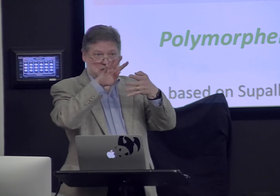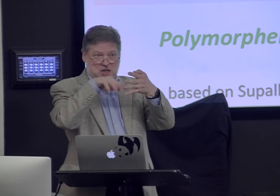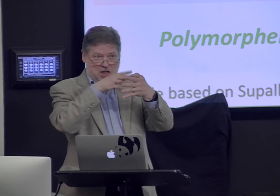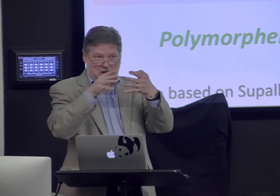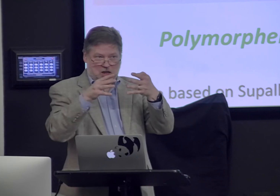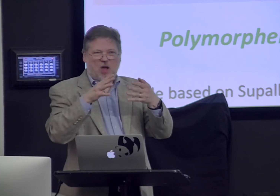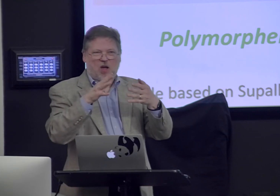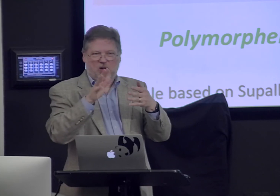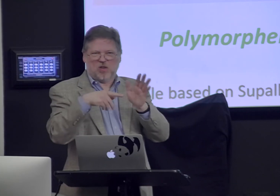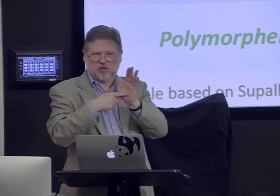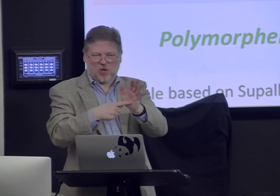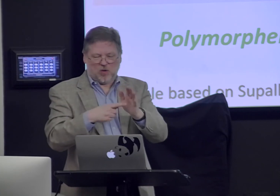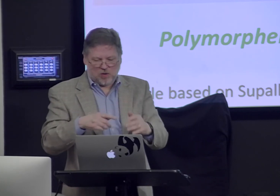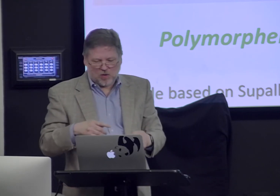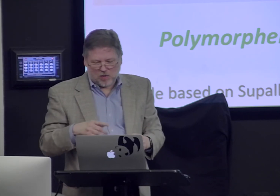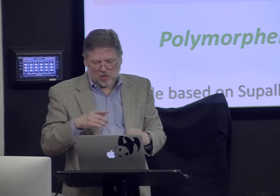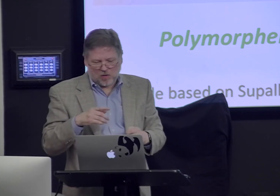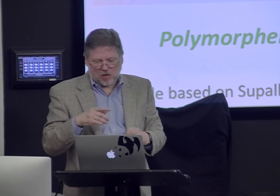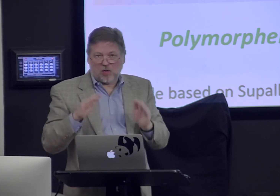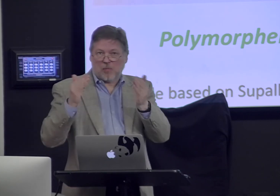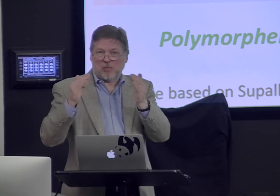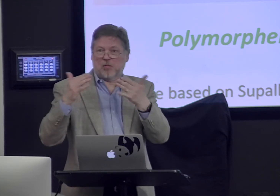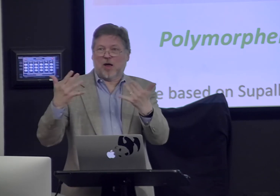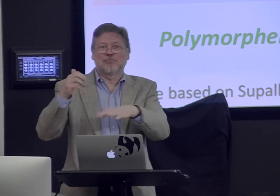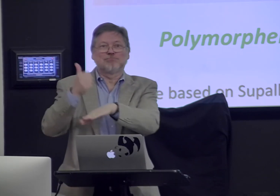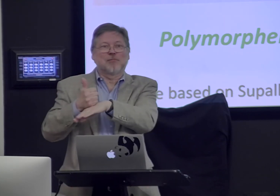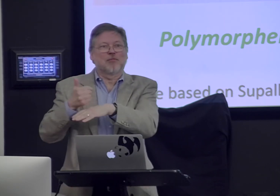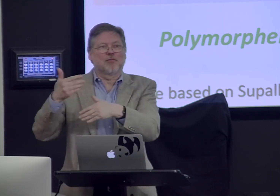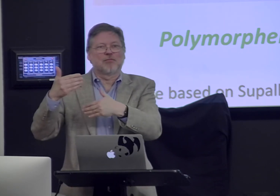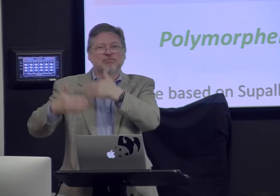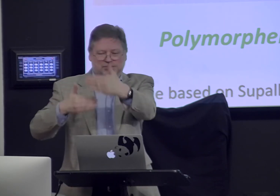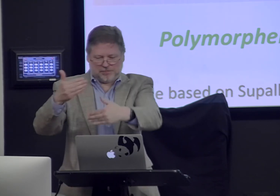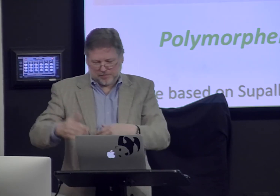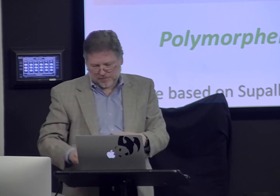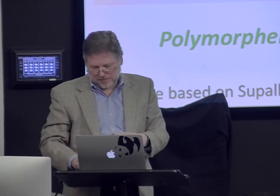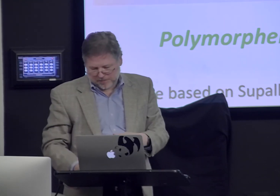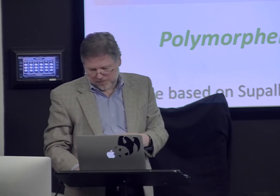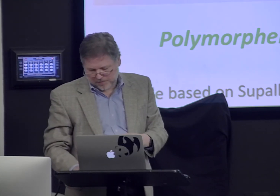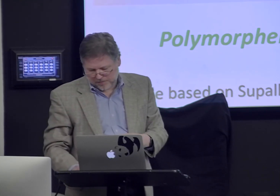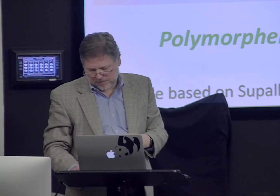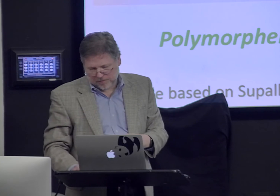we see that it was formed of two words.